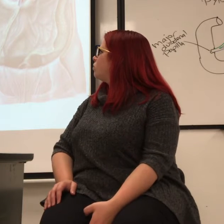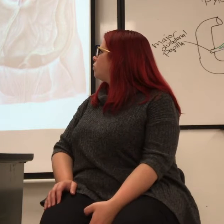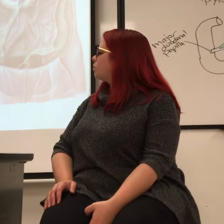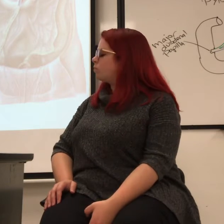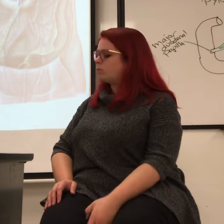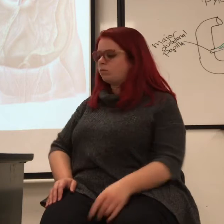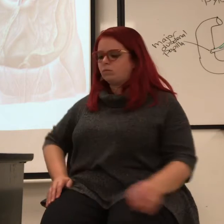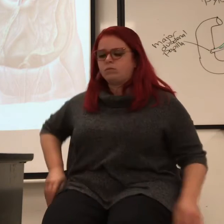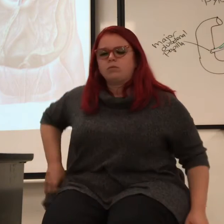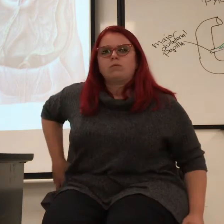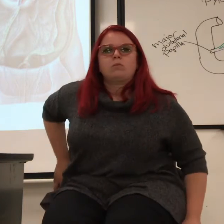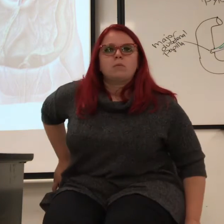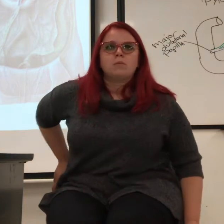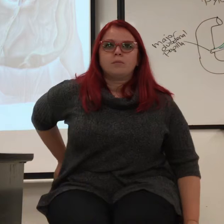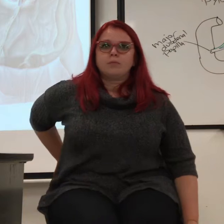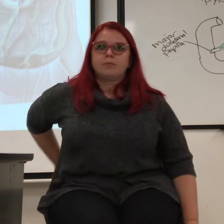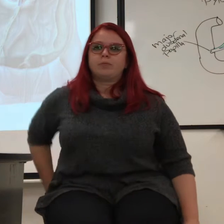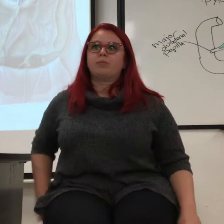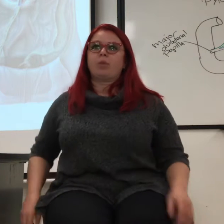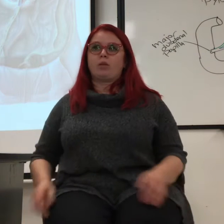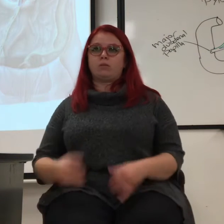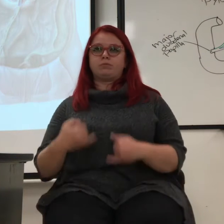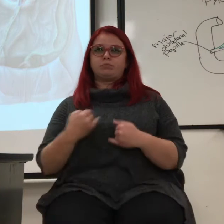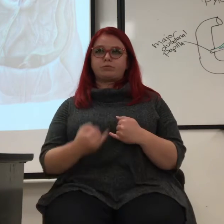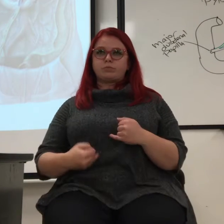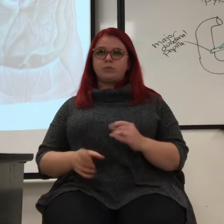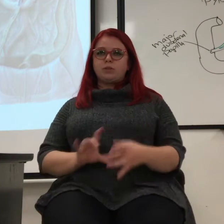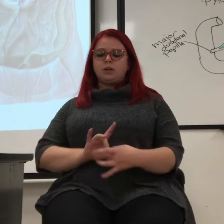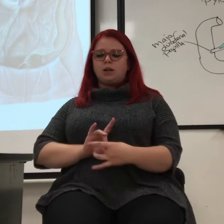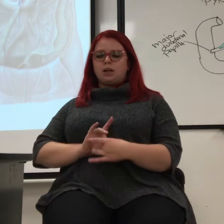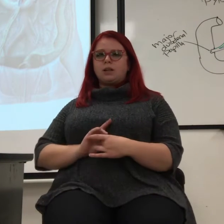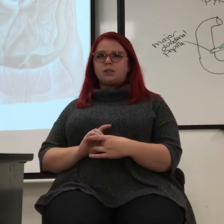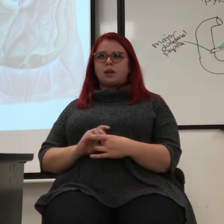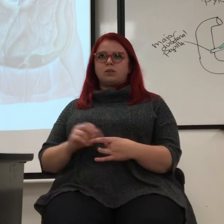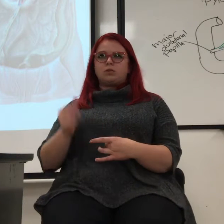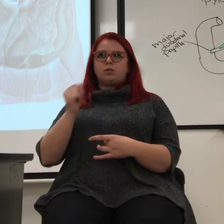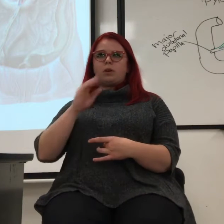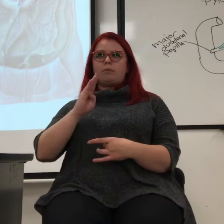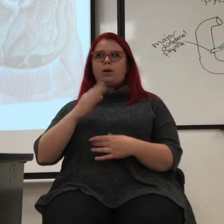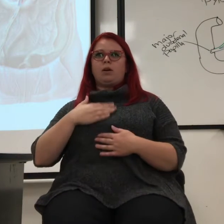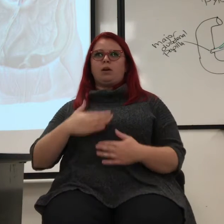I'm writing intestines attached to the back body wall via root of the mesentery.